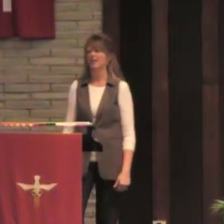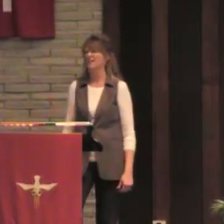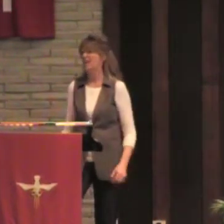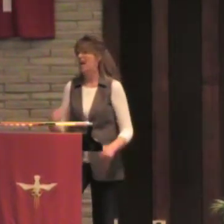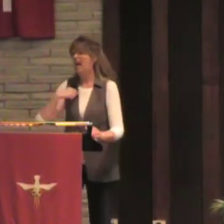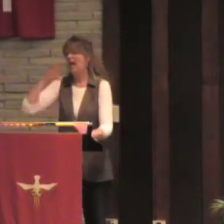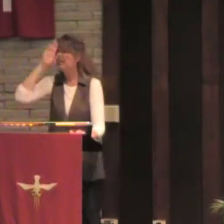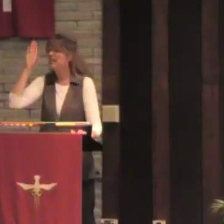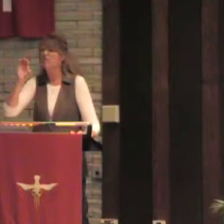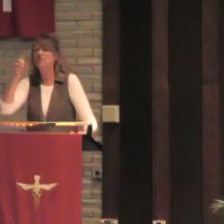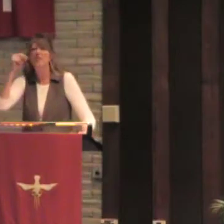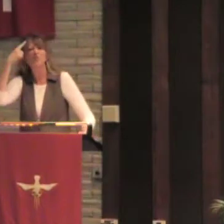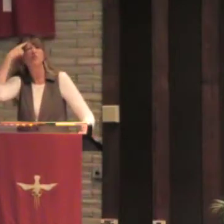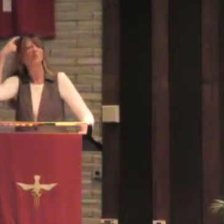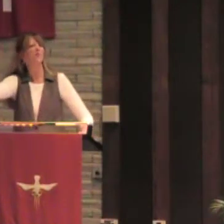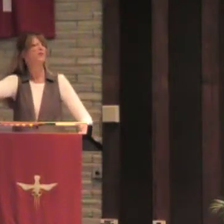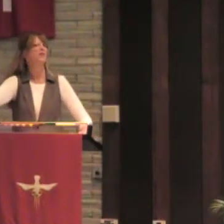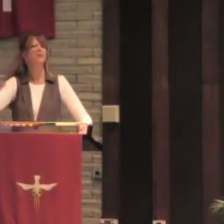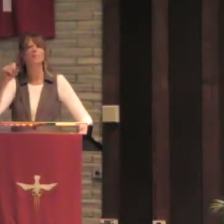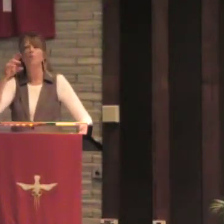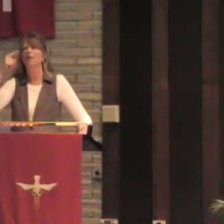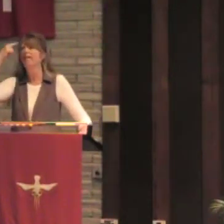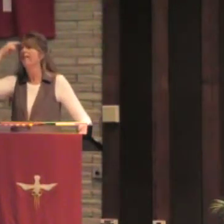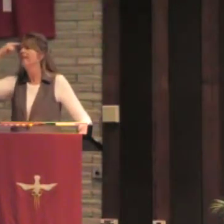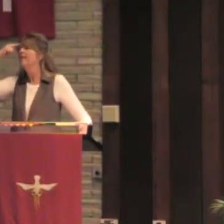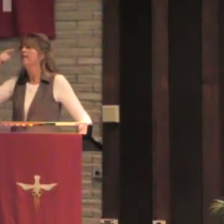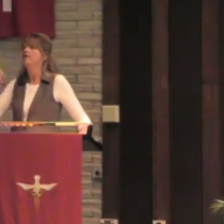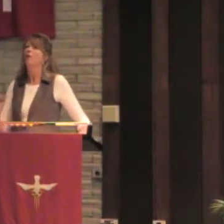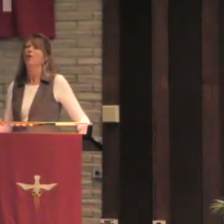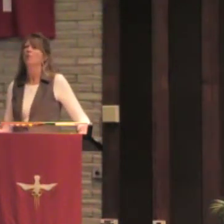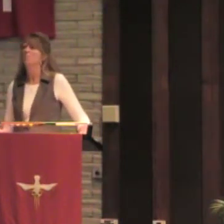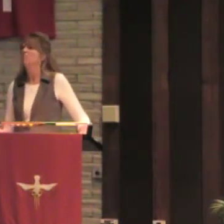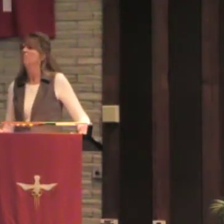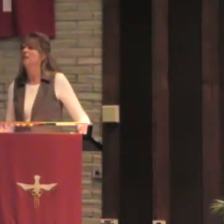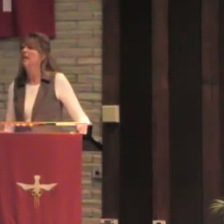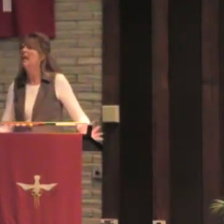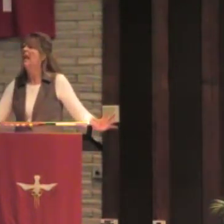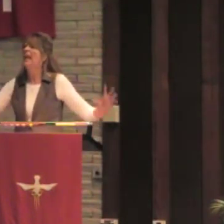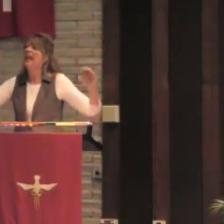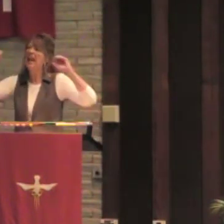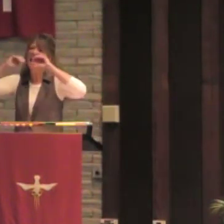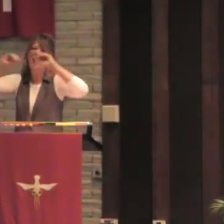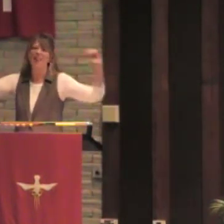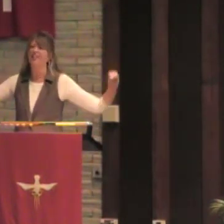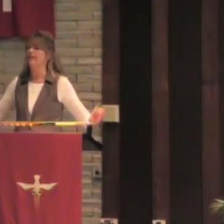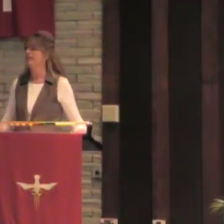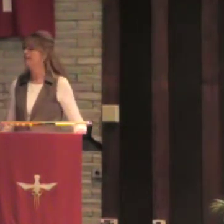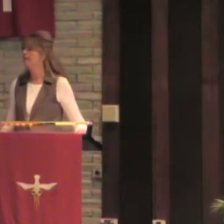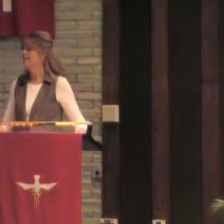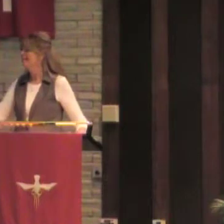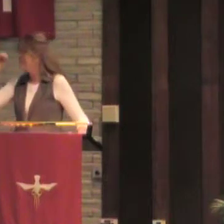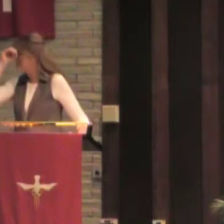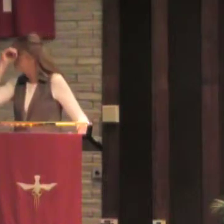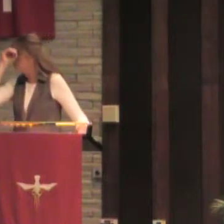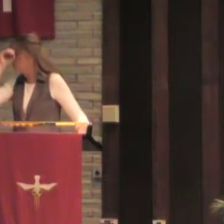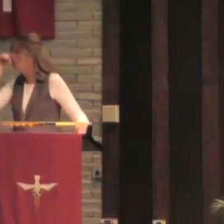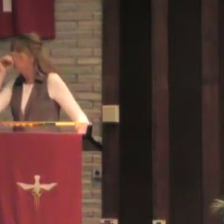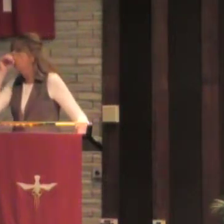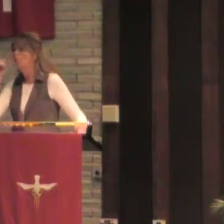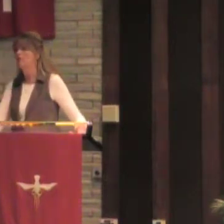You know, I've forgiven my past 110%. I don't even think about it anymore, at all.